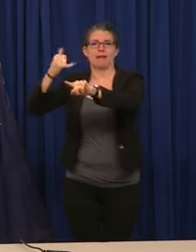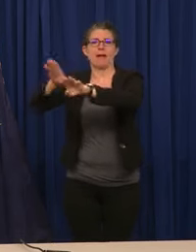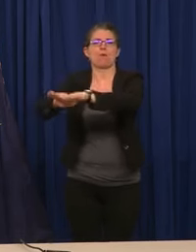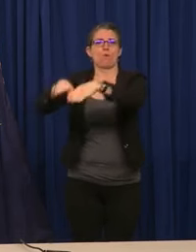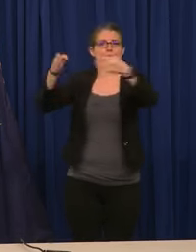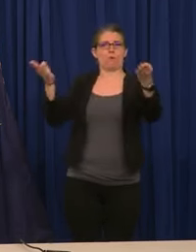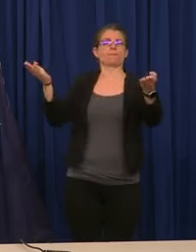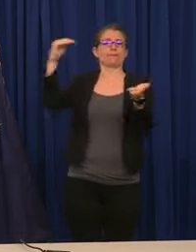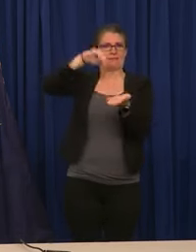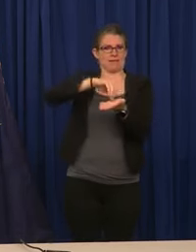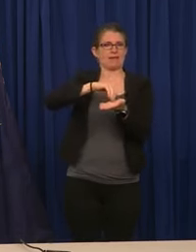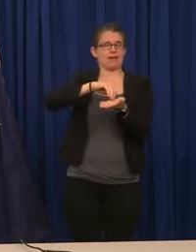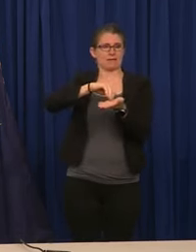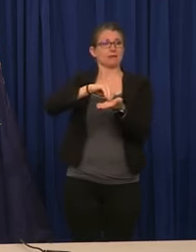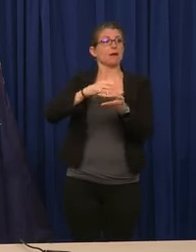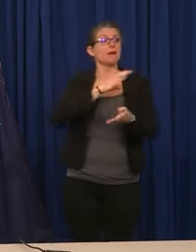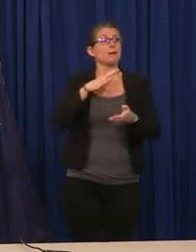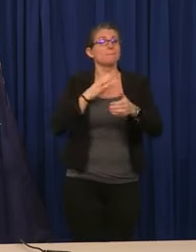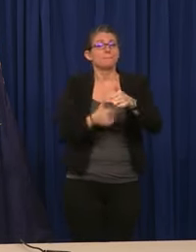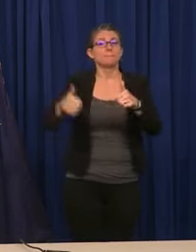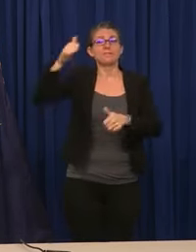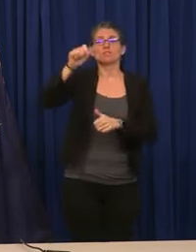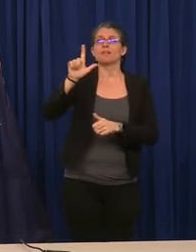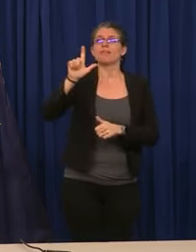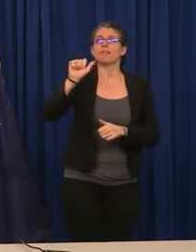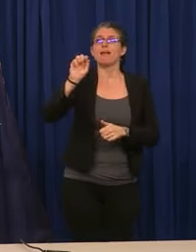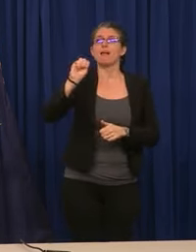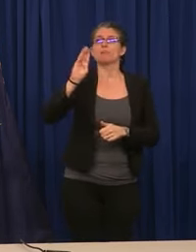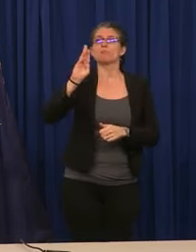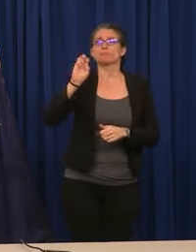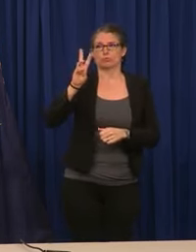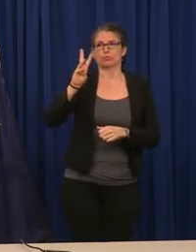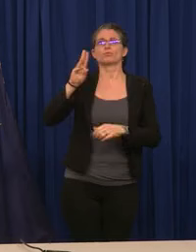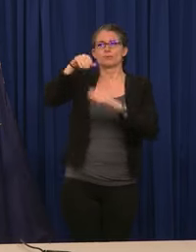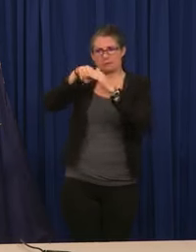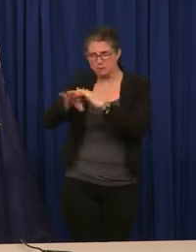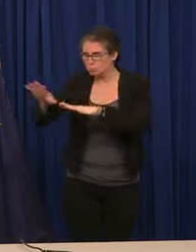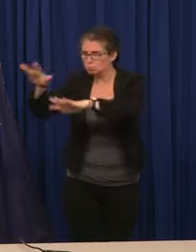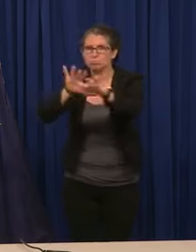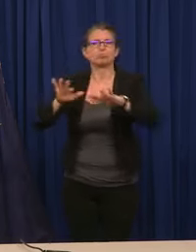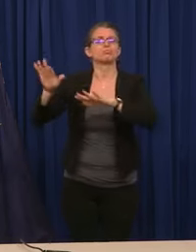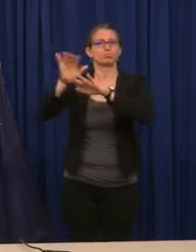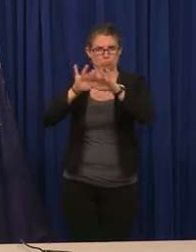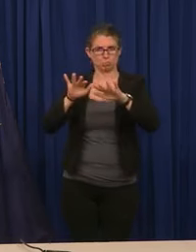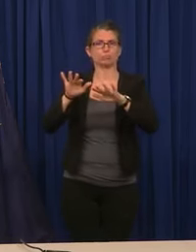wish our colleague who is in that office all the best on a speedy recovery.